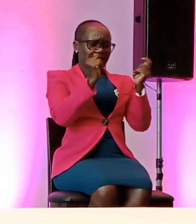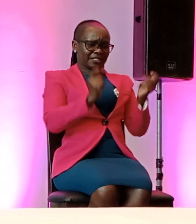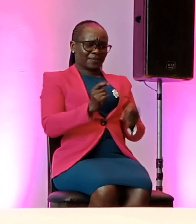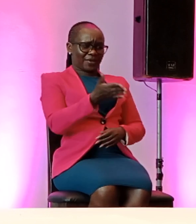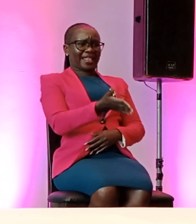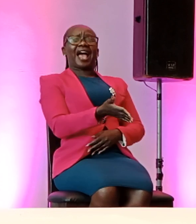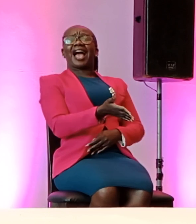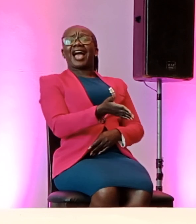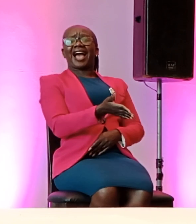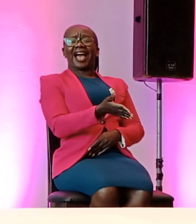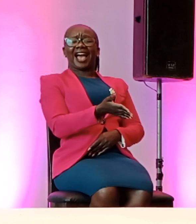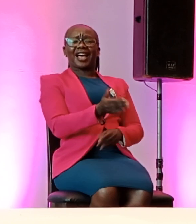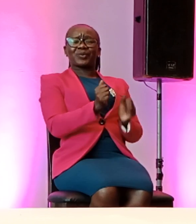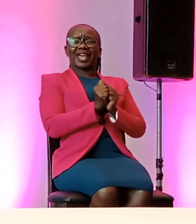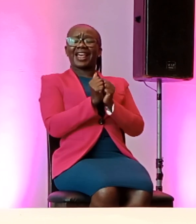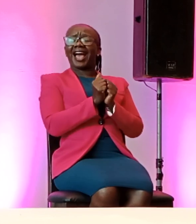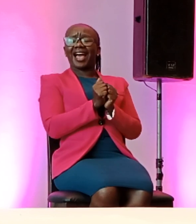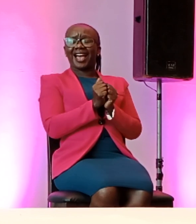too.